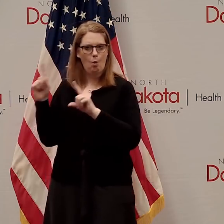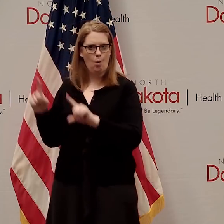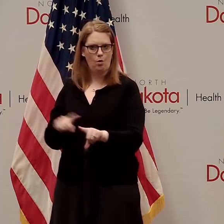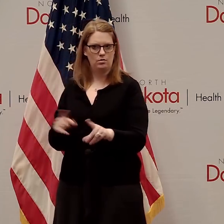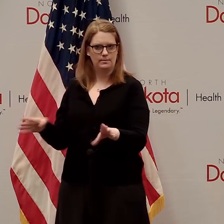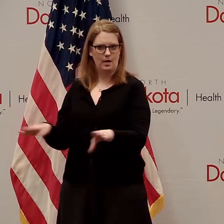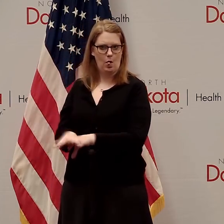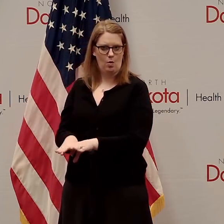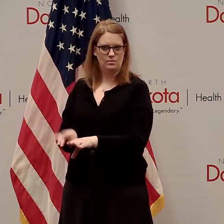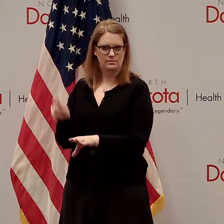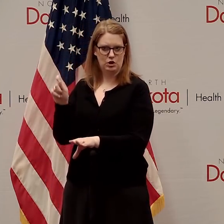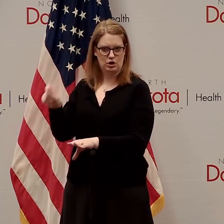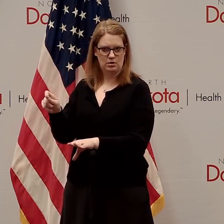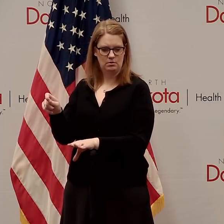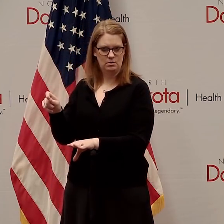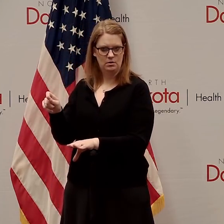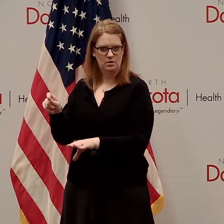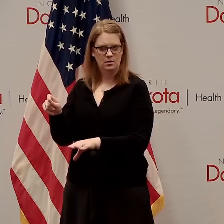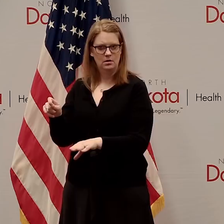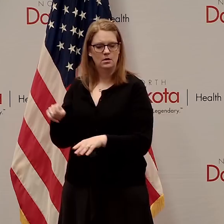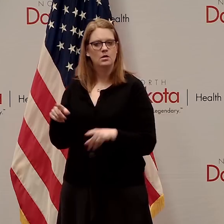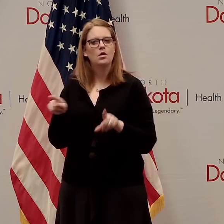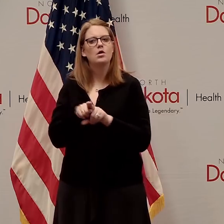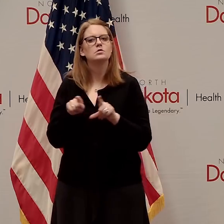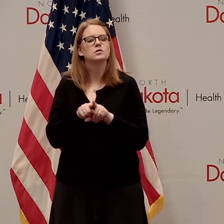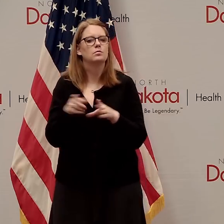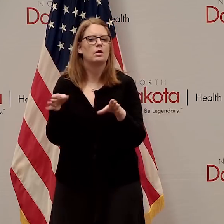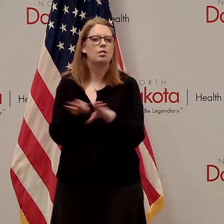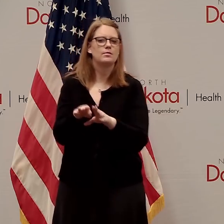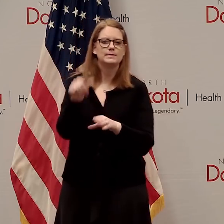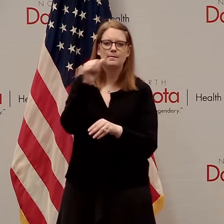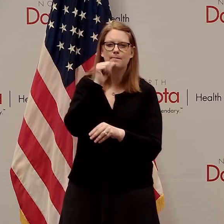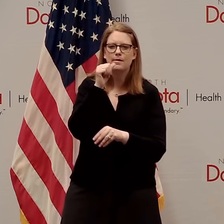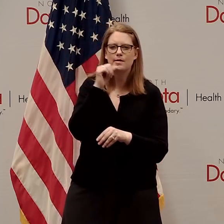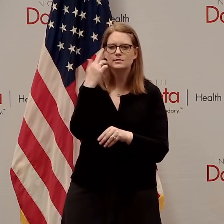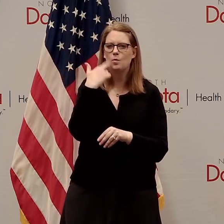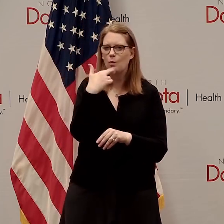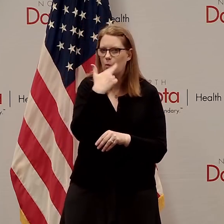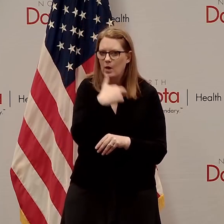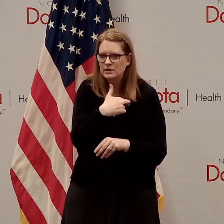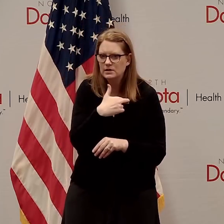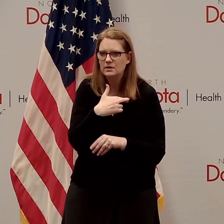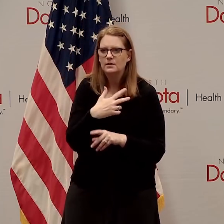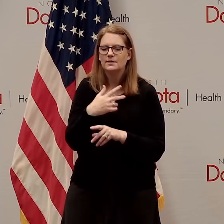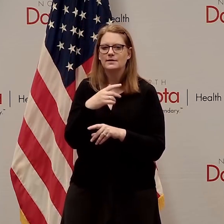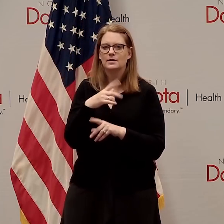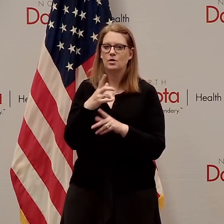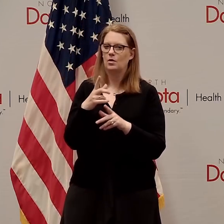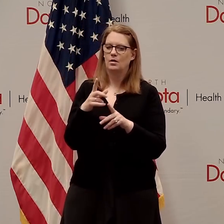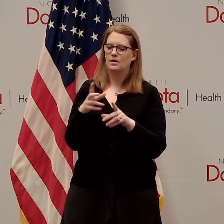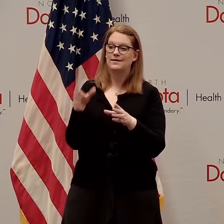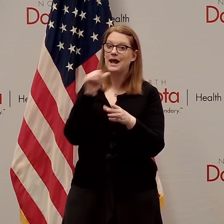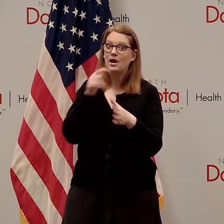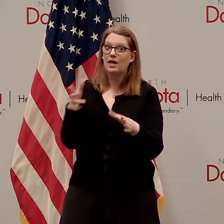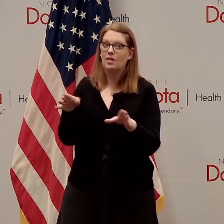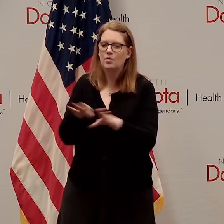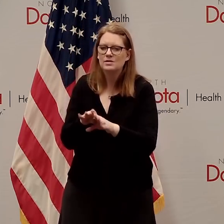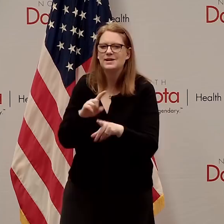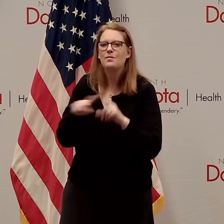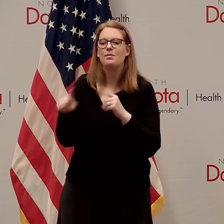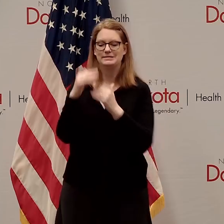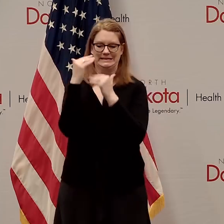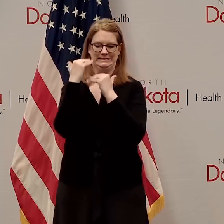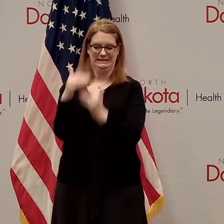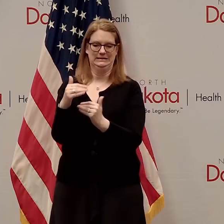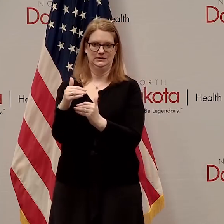be closed. And then we also closed bars and restaurants not from a close, but we restricted them to conducting their